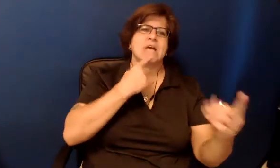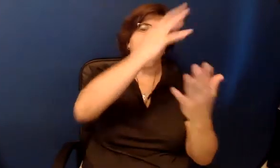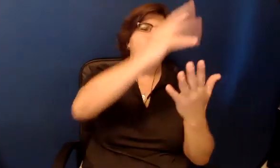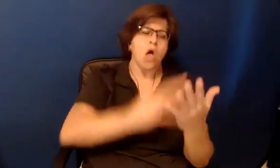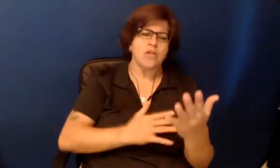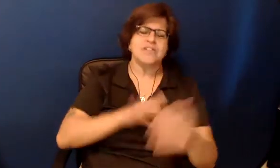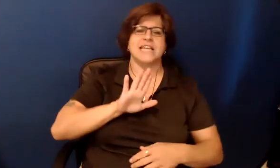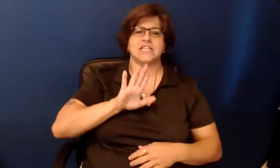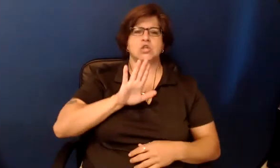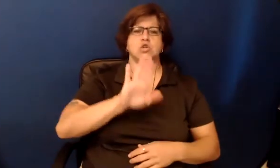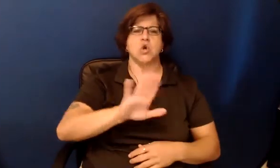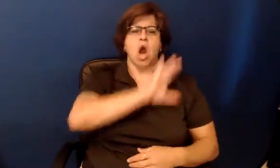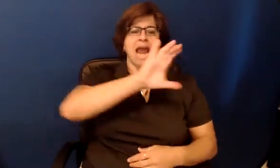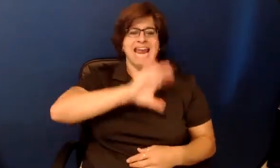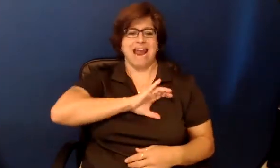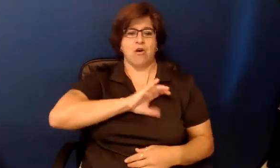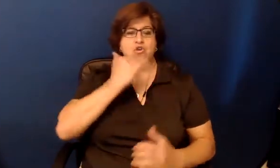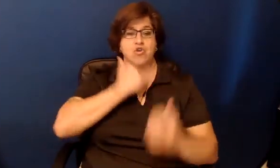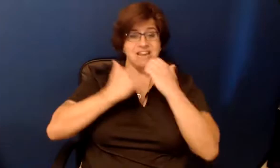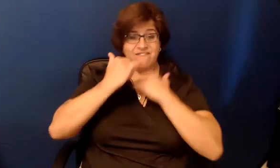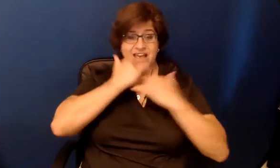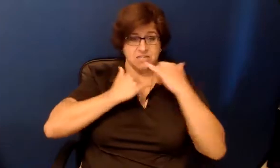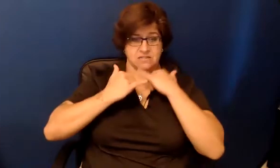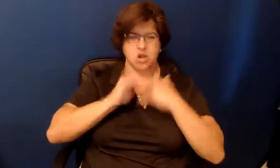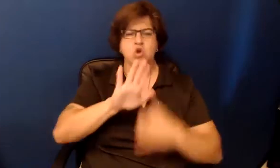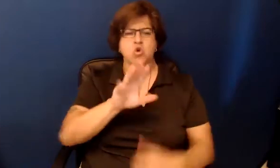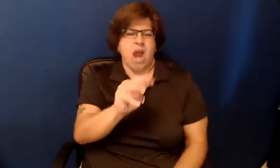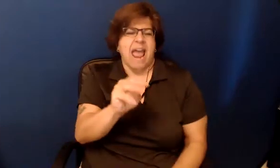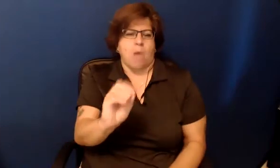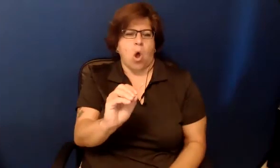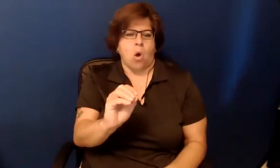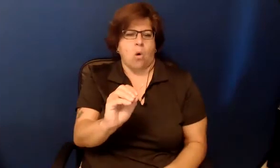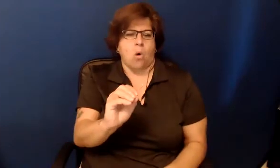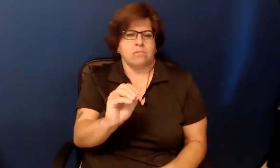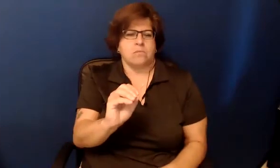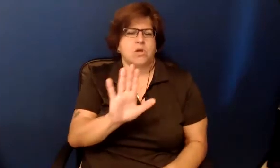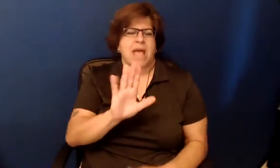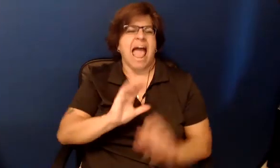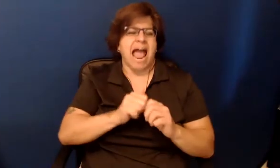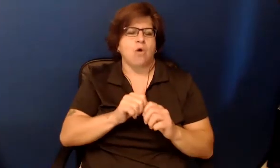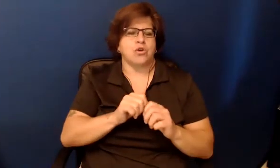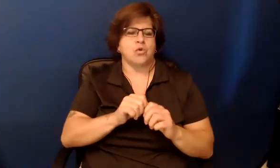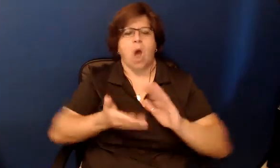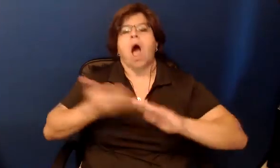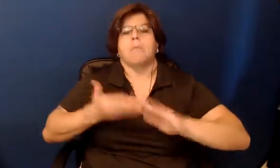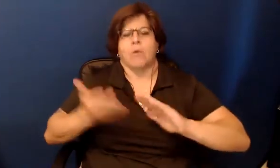call character defects. This is your MO. This is how you operated all of your